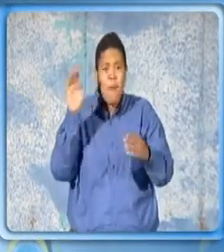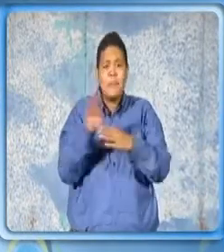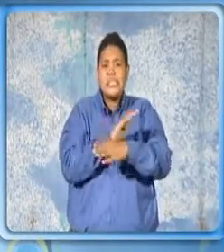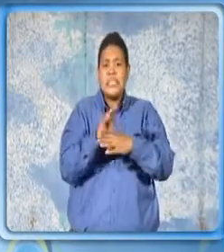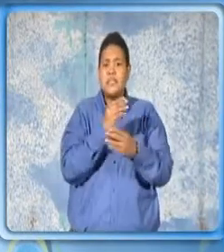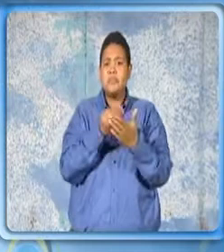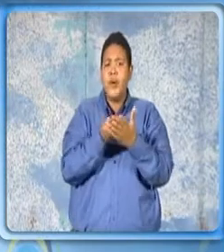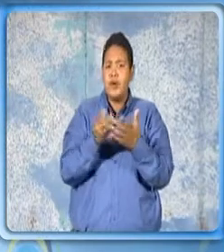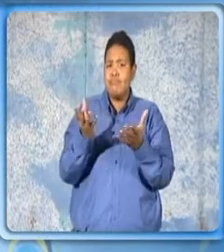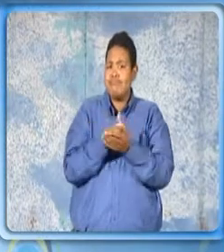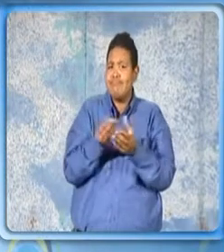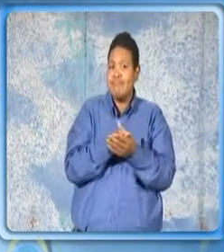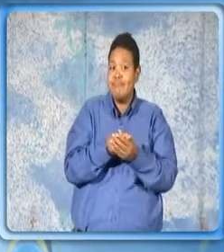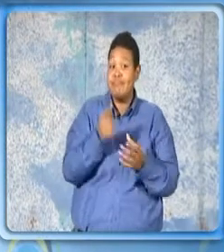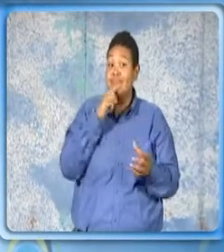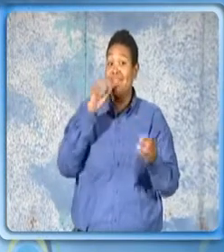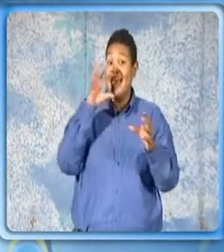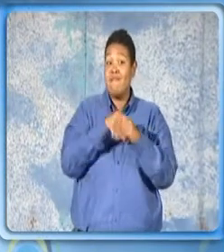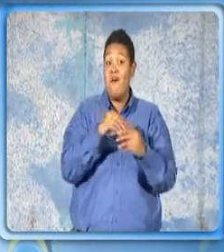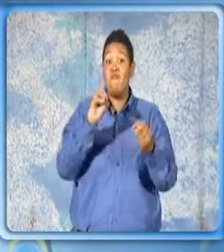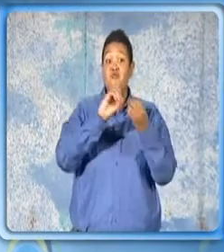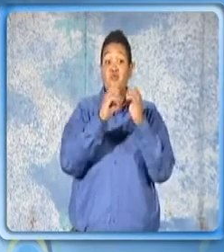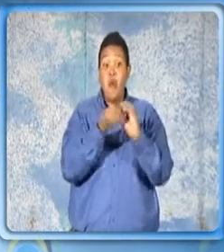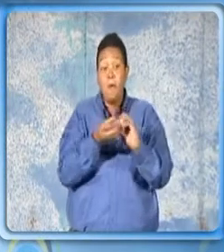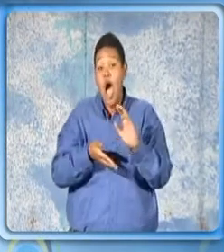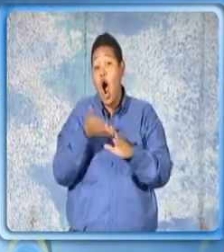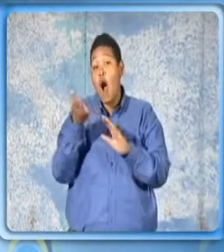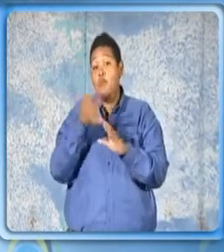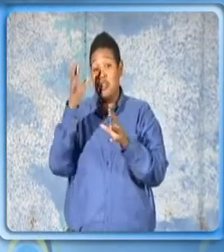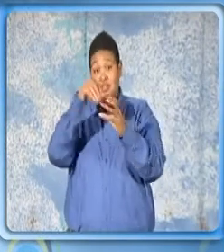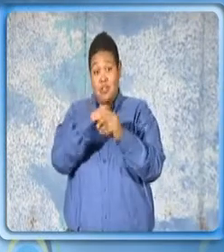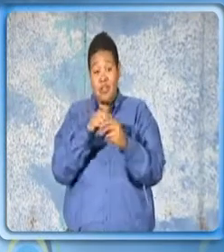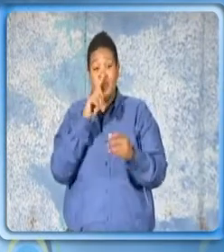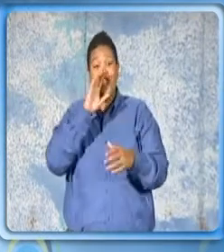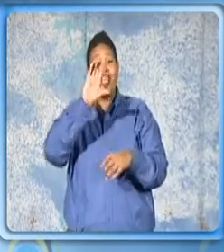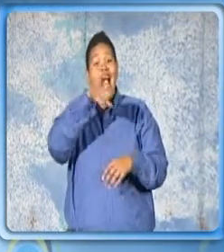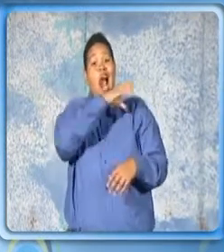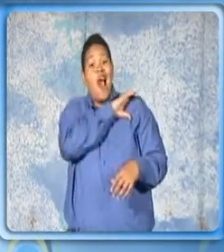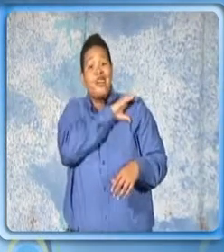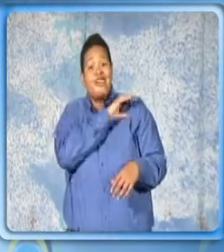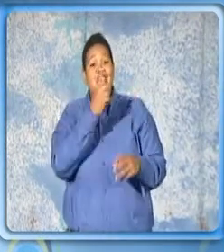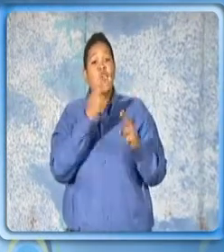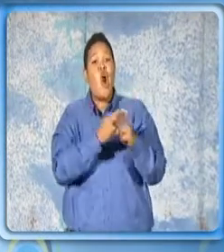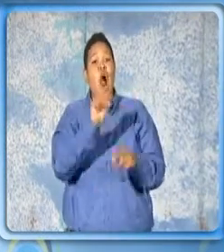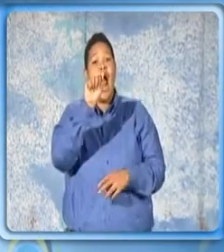this starts with numbers and the operations on them which characterize arithmetics.